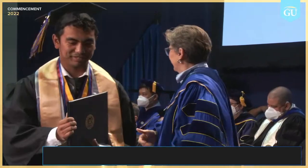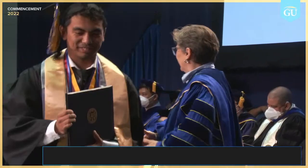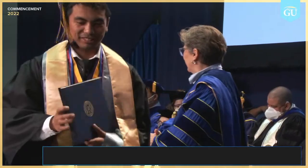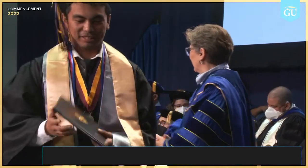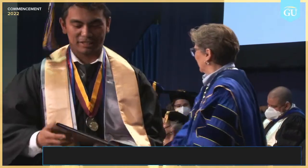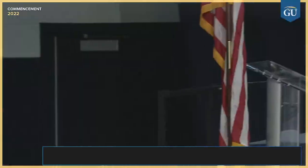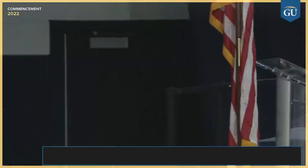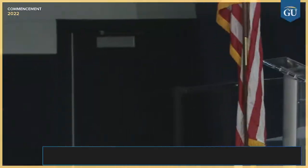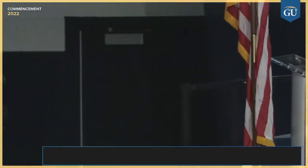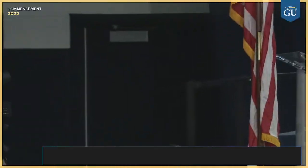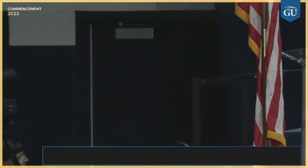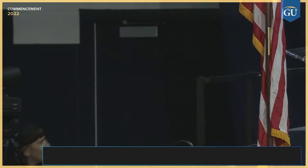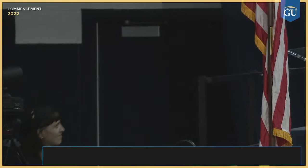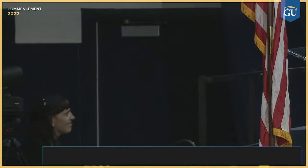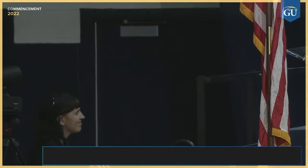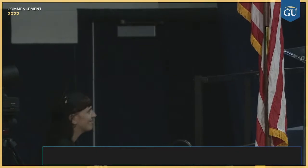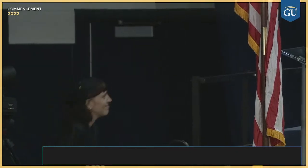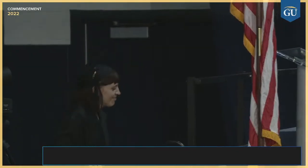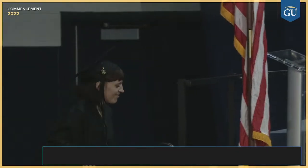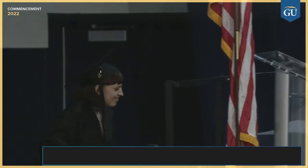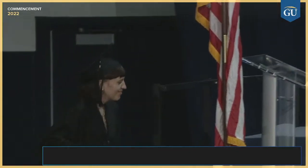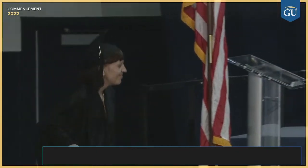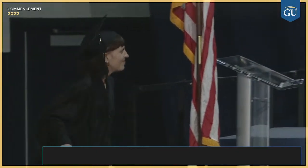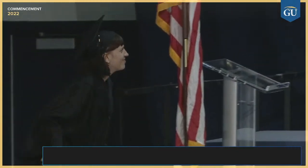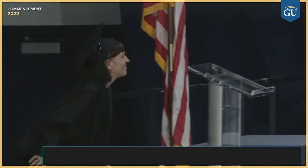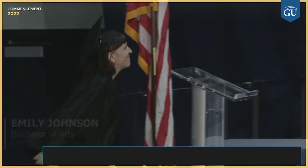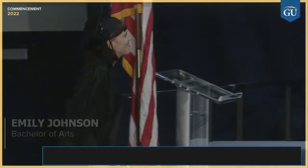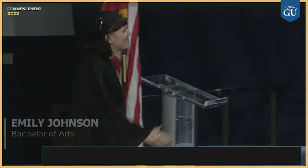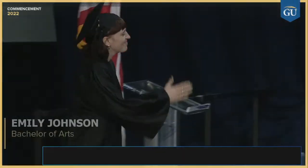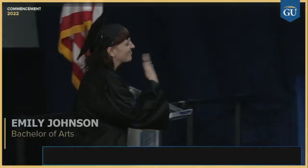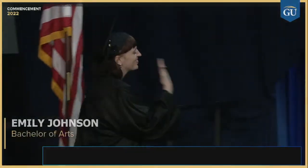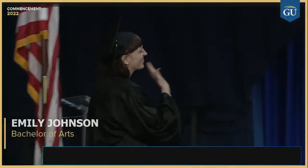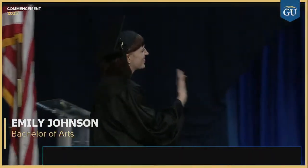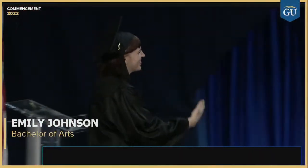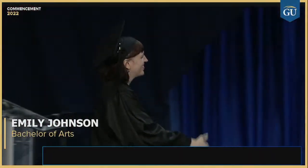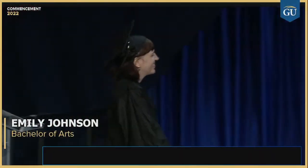Emily Johnson, Bachelor of Arts. Congratulations.